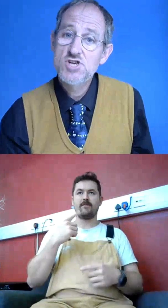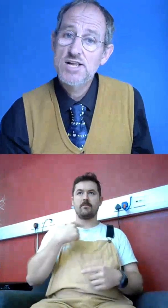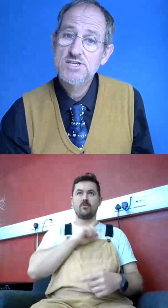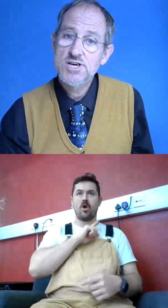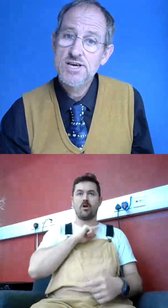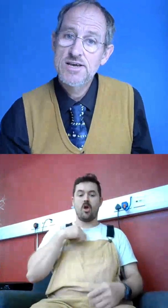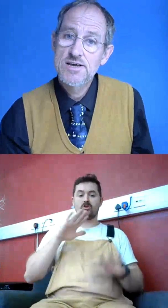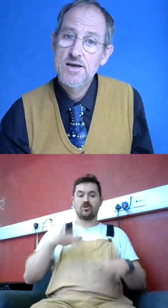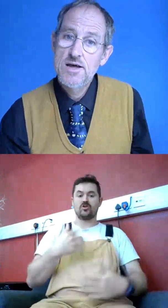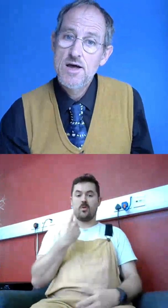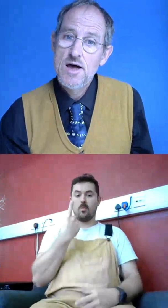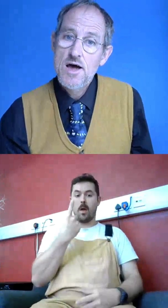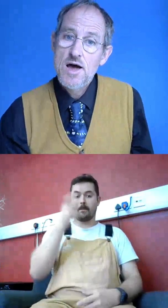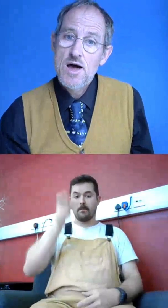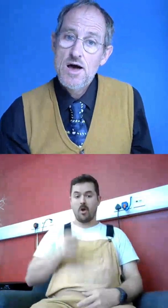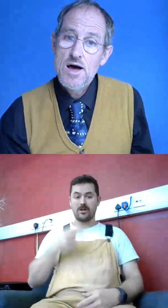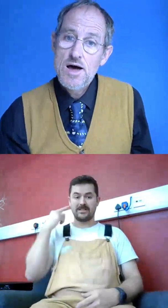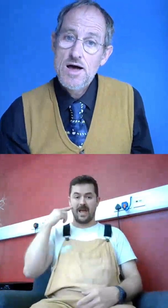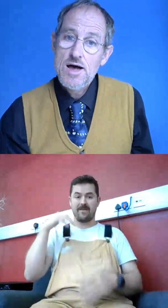it is challenging